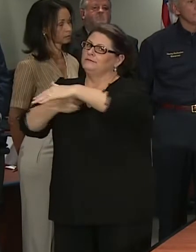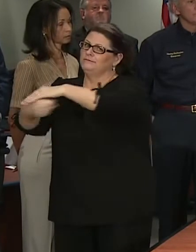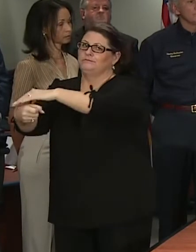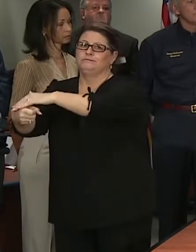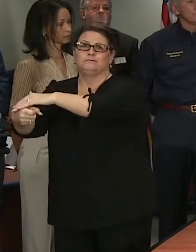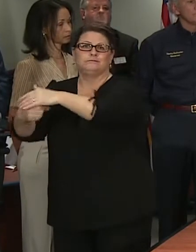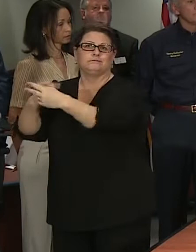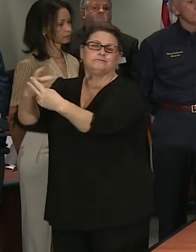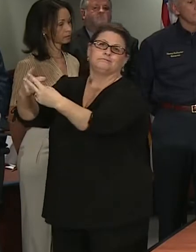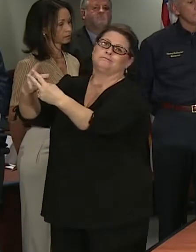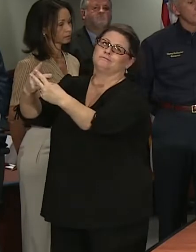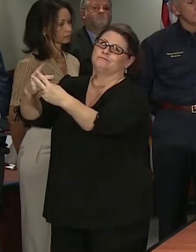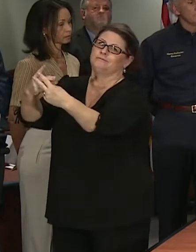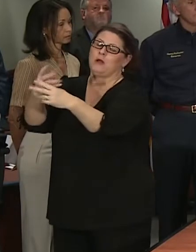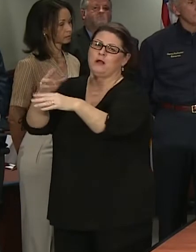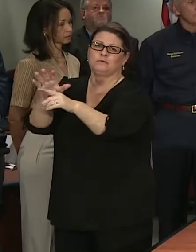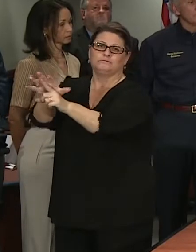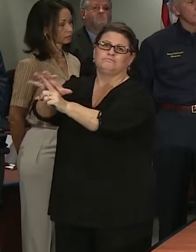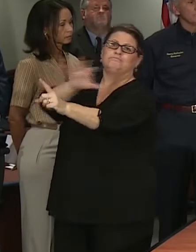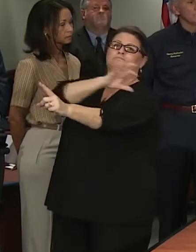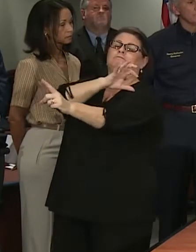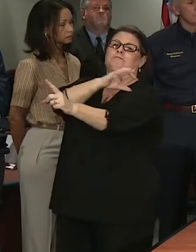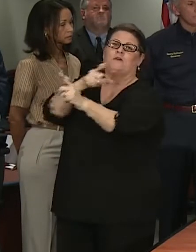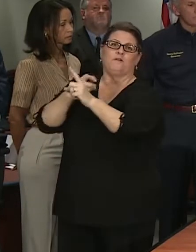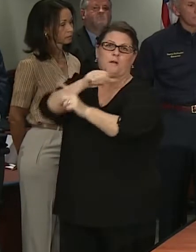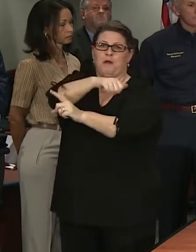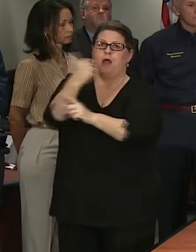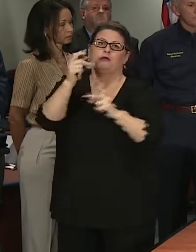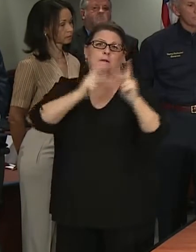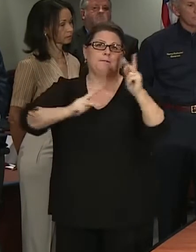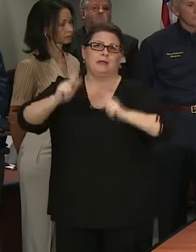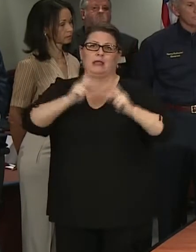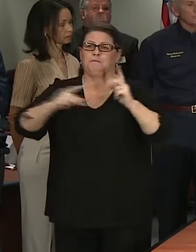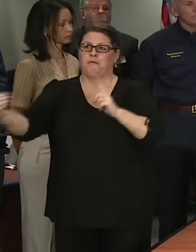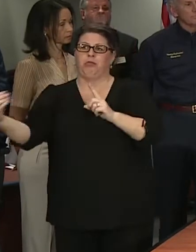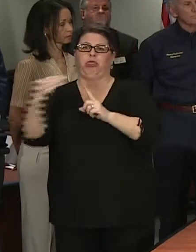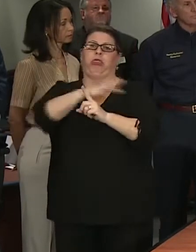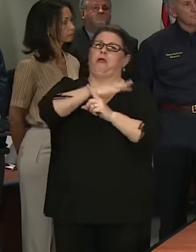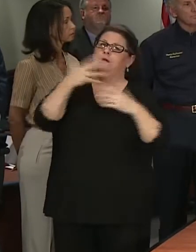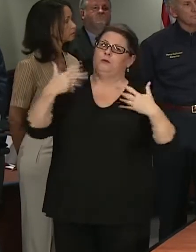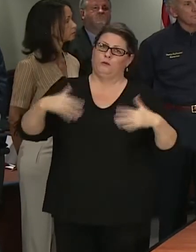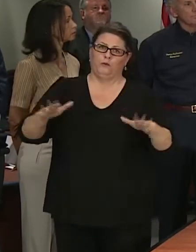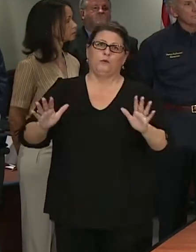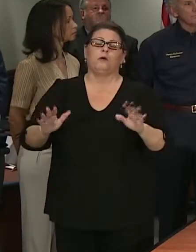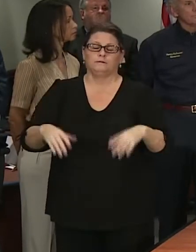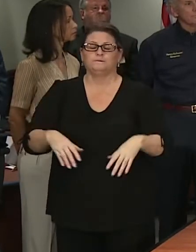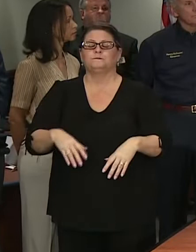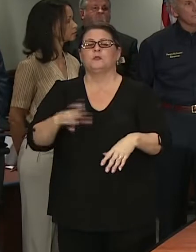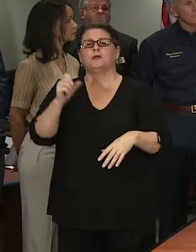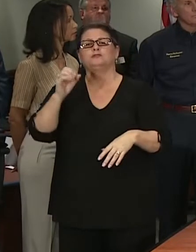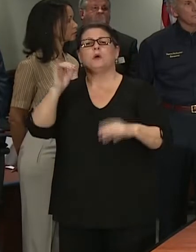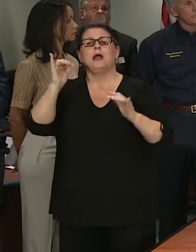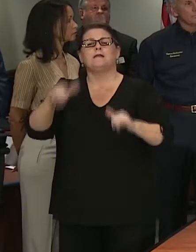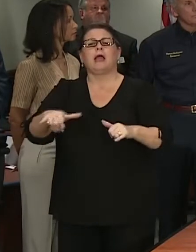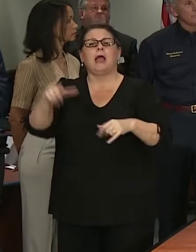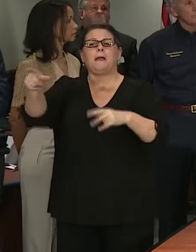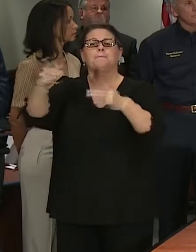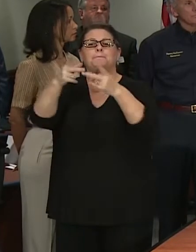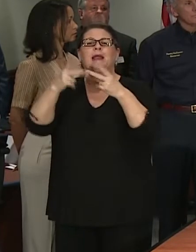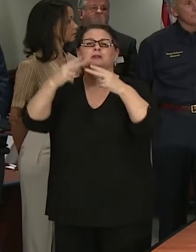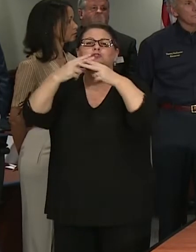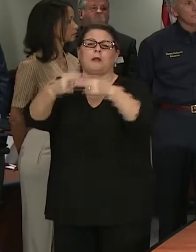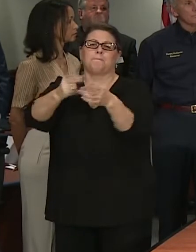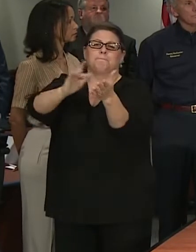from others when they're potentially infectious. So when we talk about these medical surge facilities, what we're really